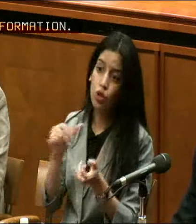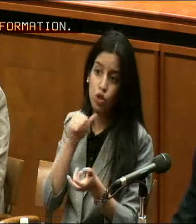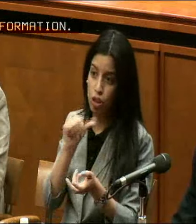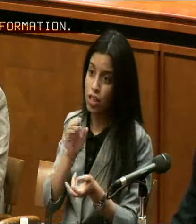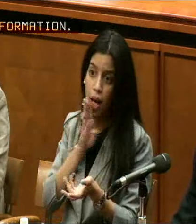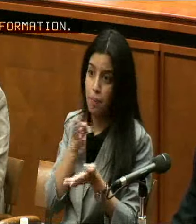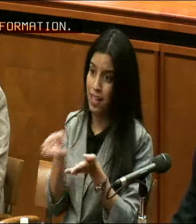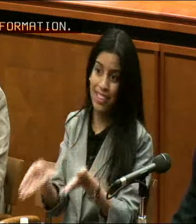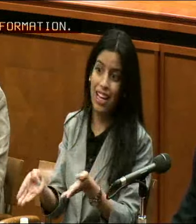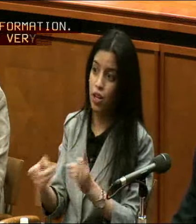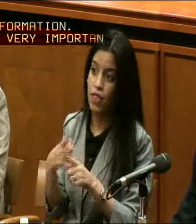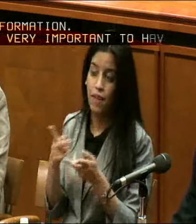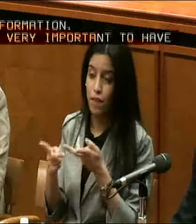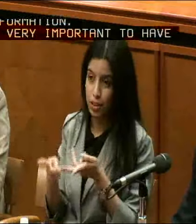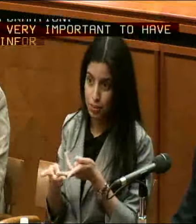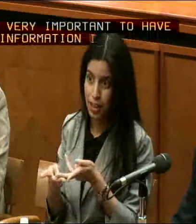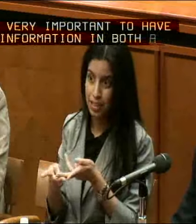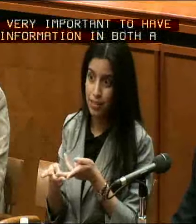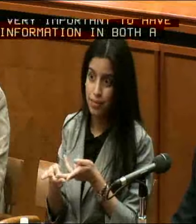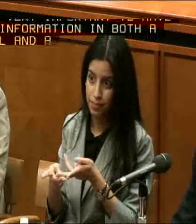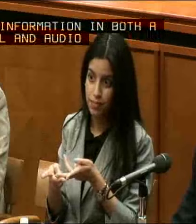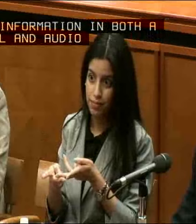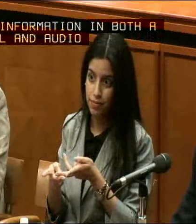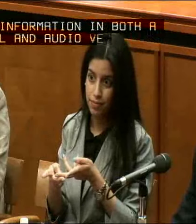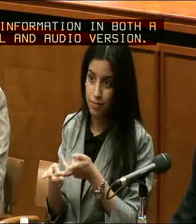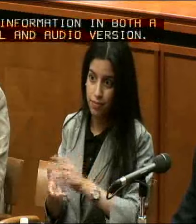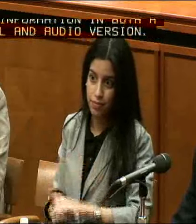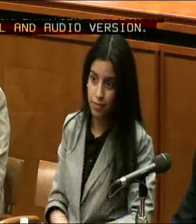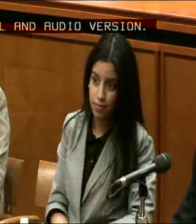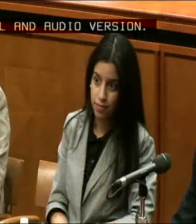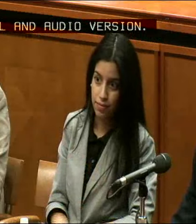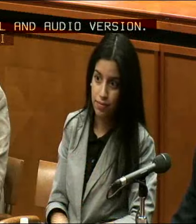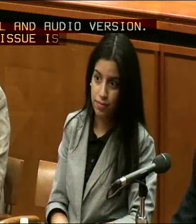version. That issue is not, it